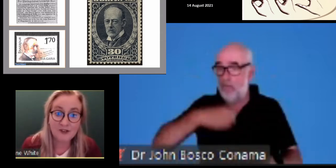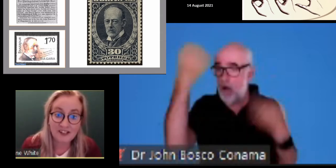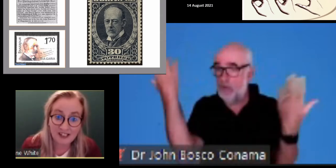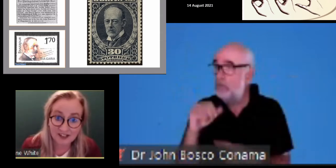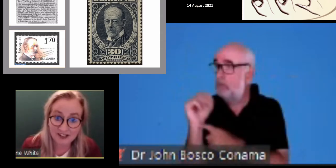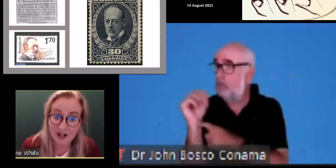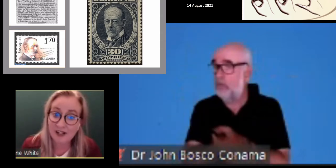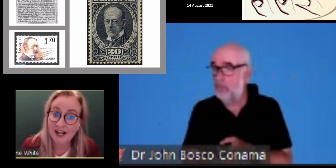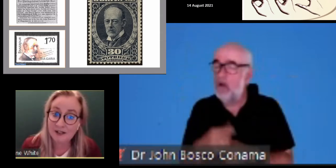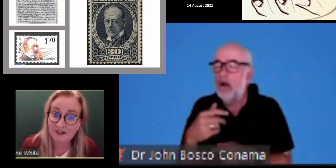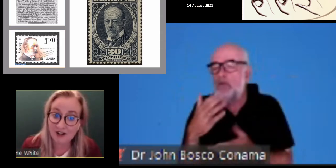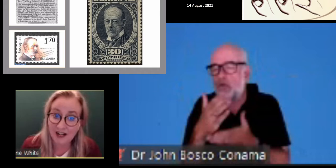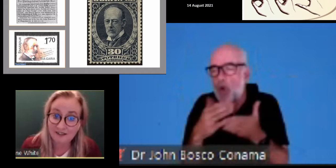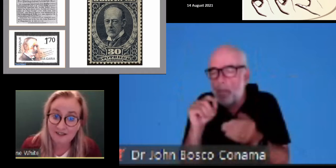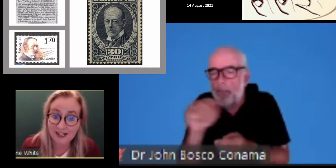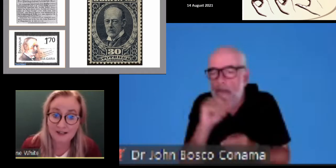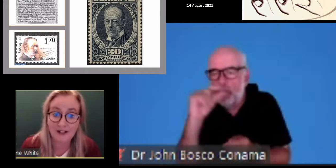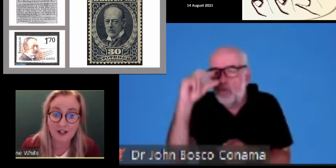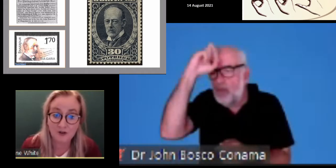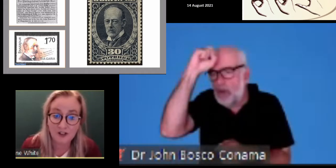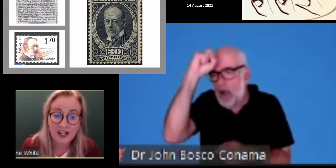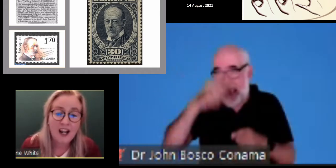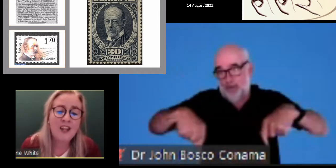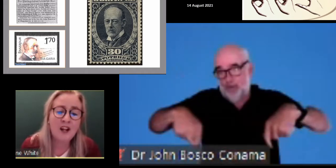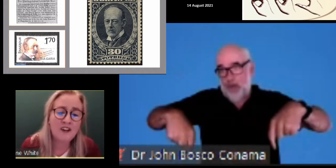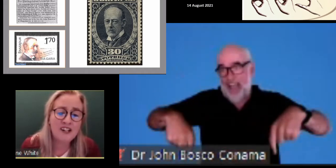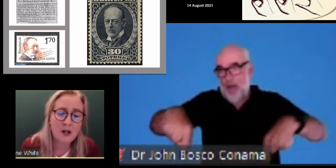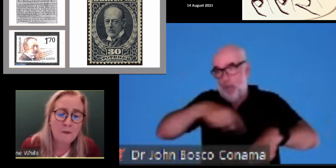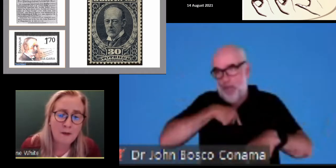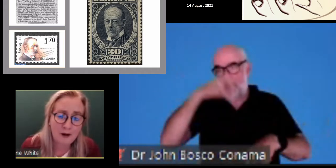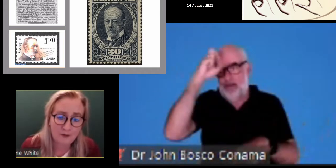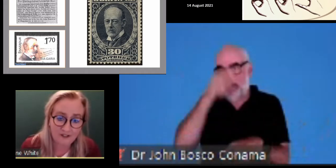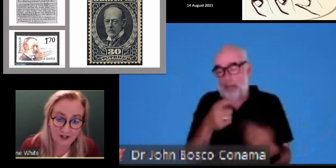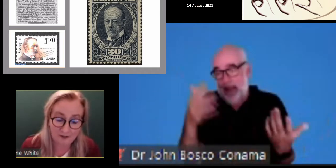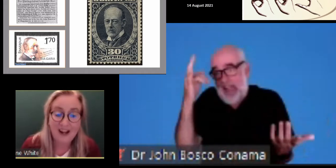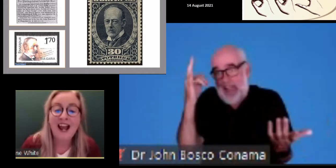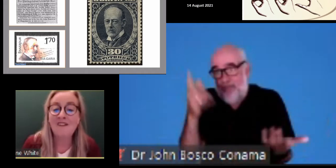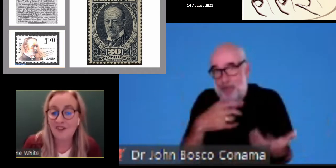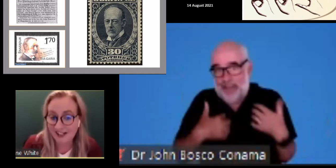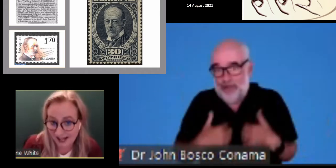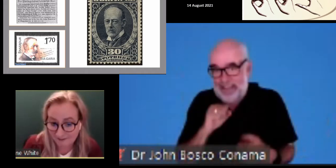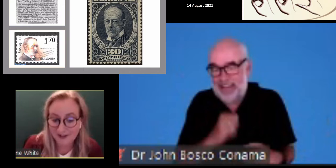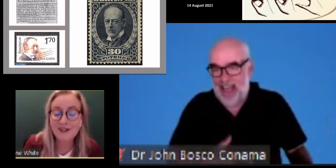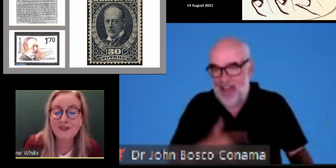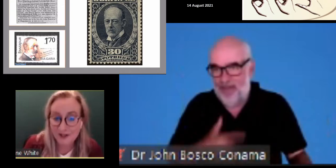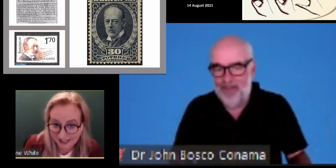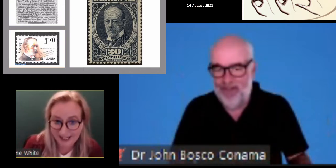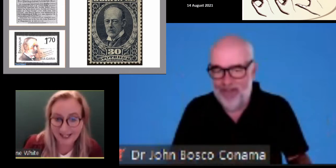So serious. Now, has he been forgotten? Has been ignored? Now, there is some memory of him. And for example, today